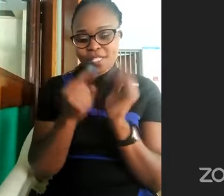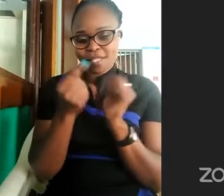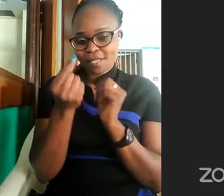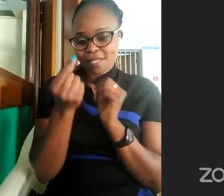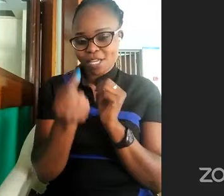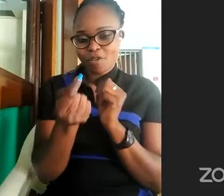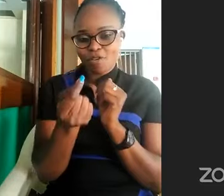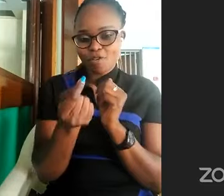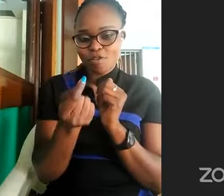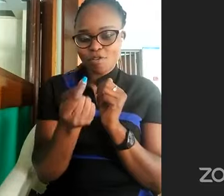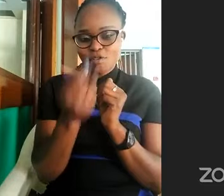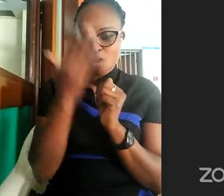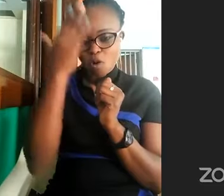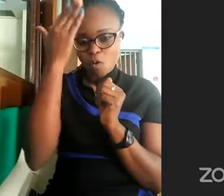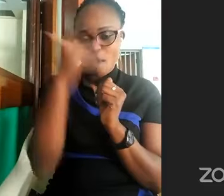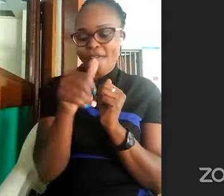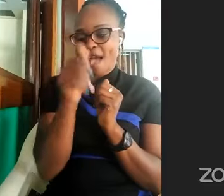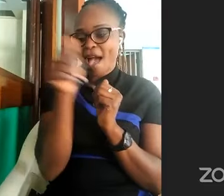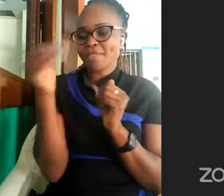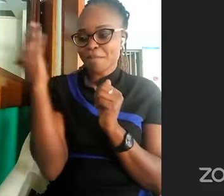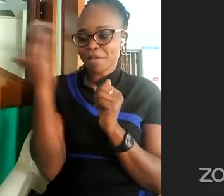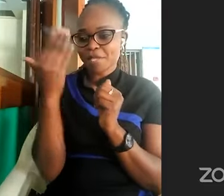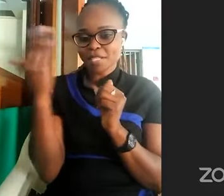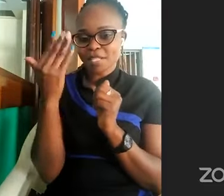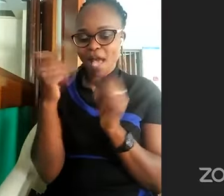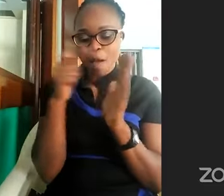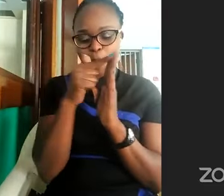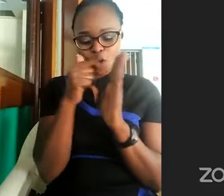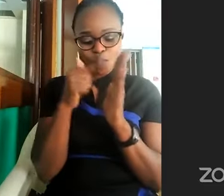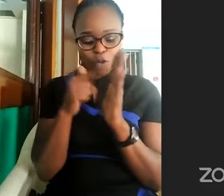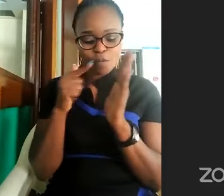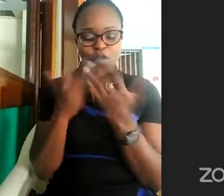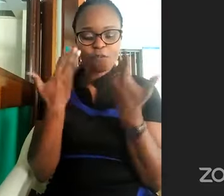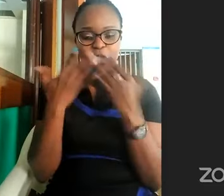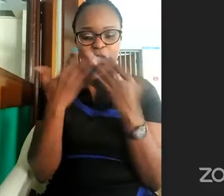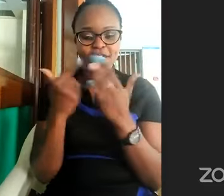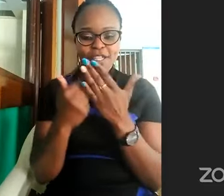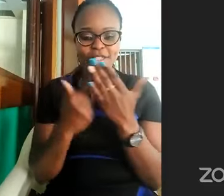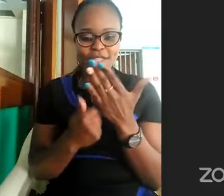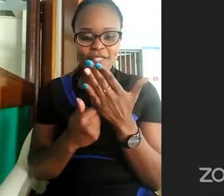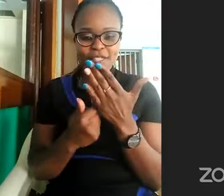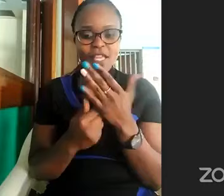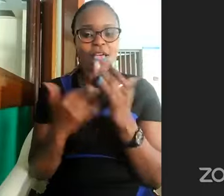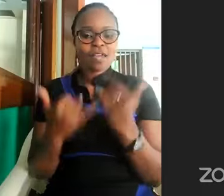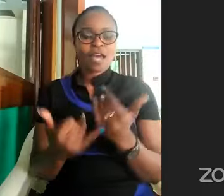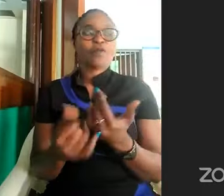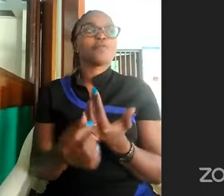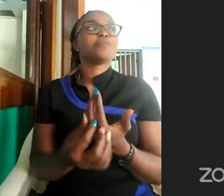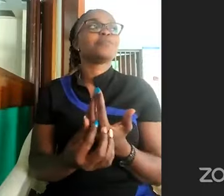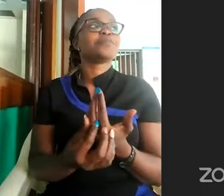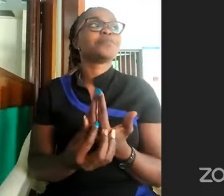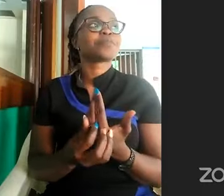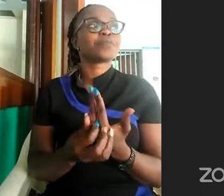another presenter, they present. So in the area of